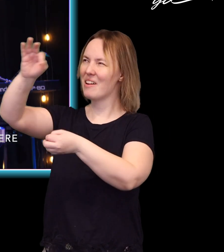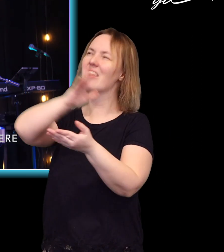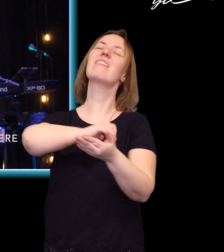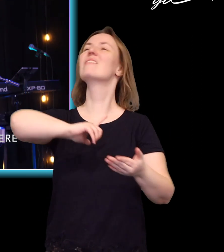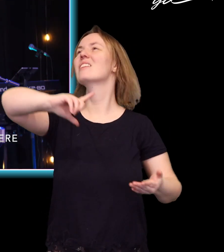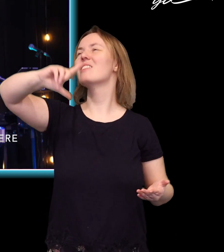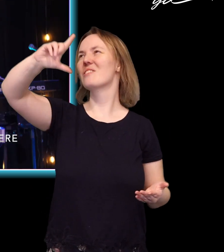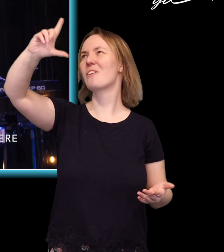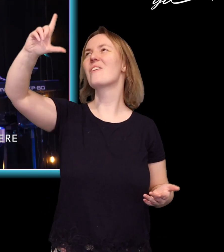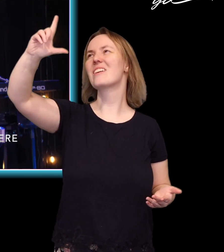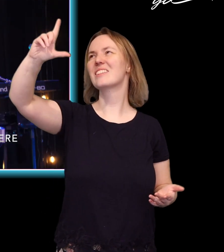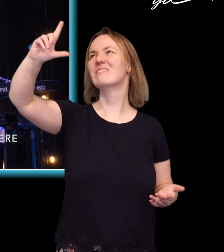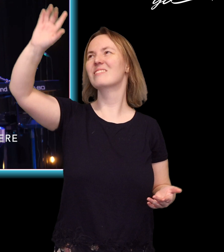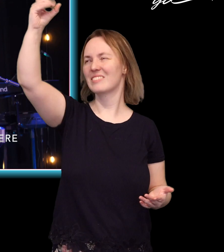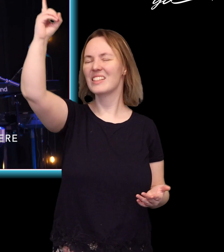Spirit of the